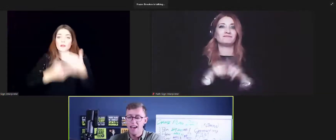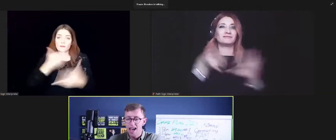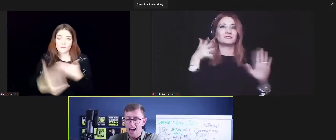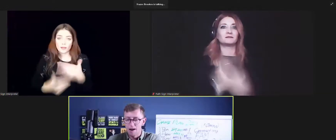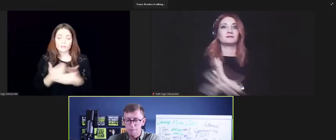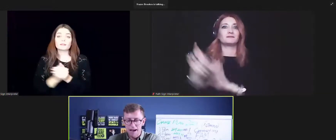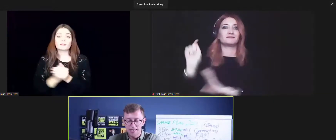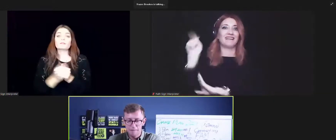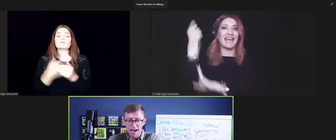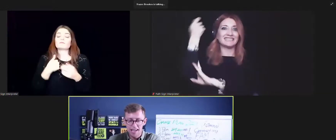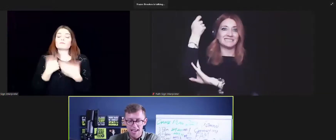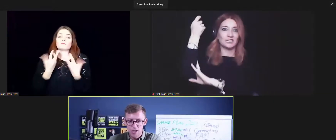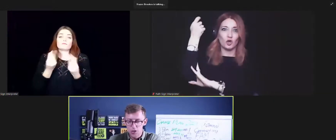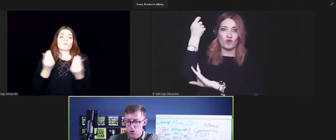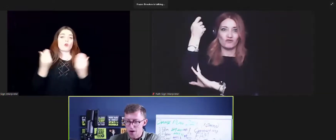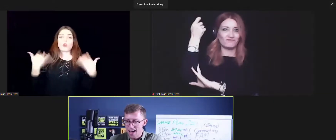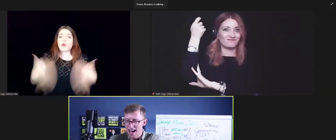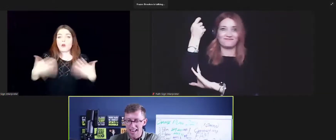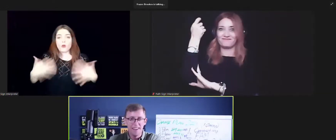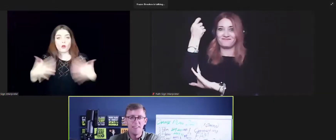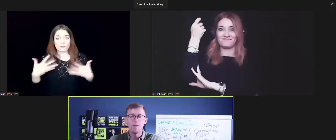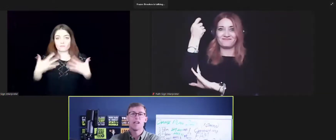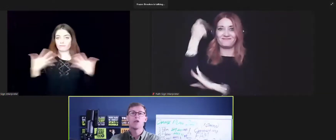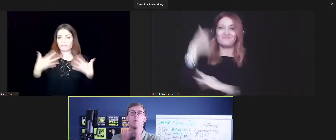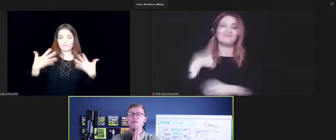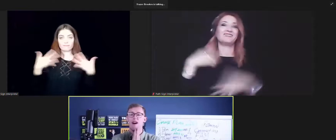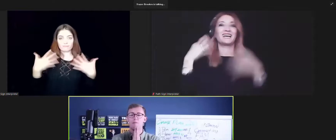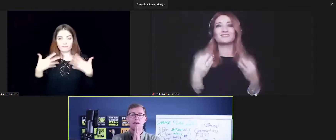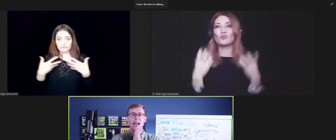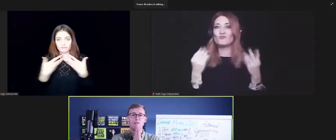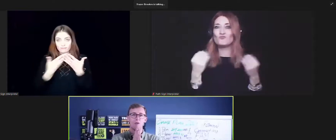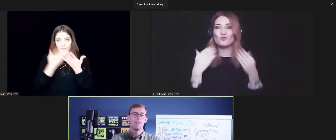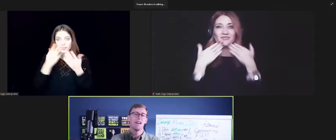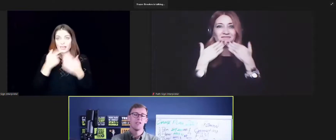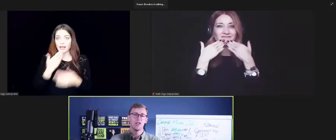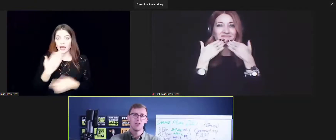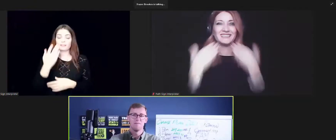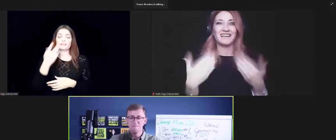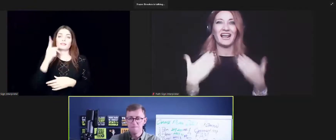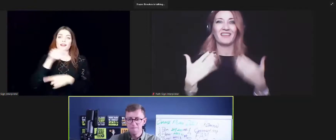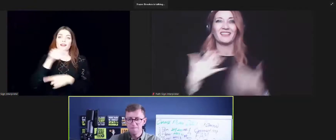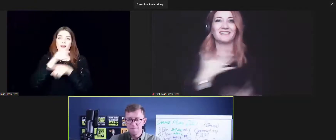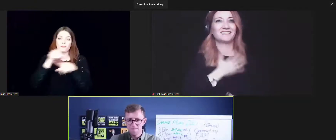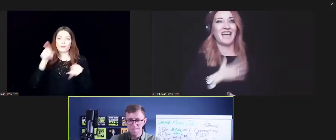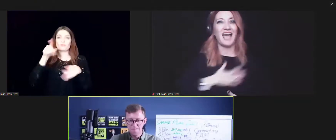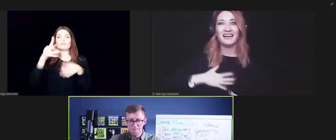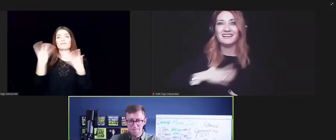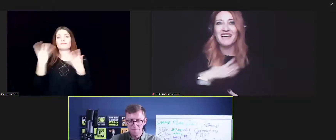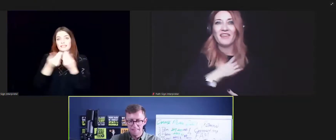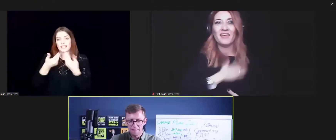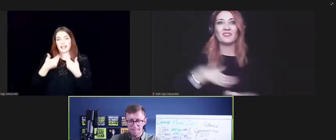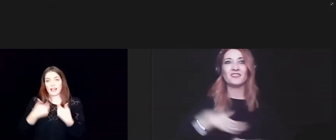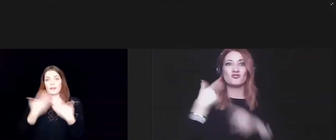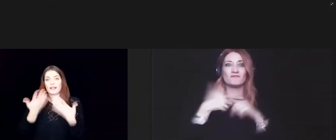here. And I'm going to pass it back to Alan. Thank you so much for having me, everyone. I'll see you soon.